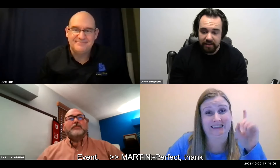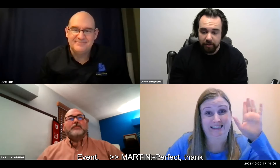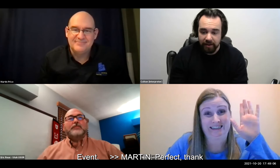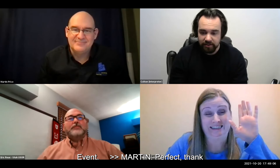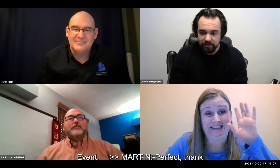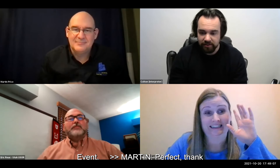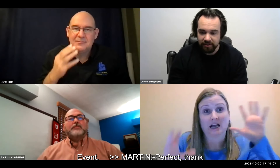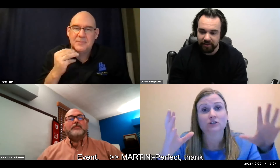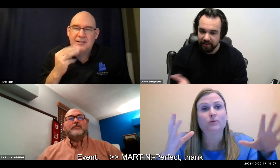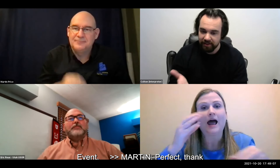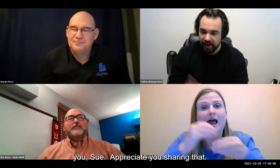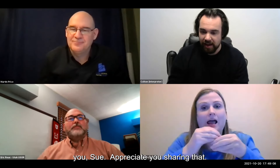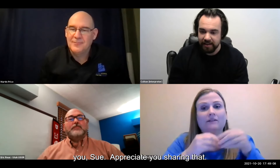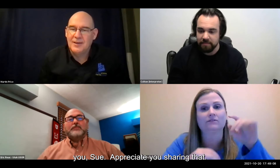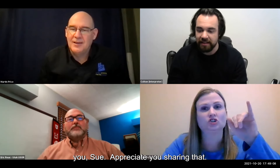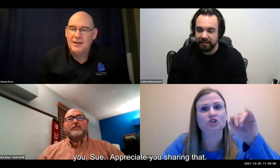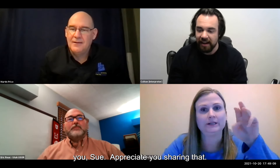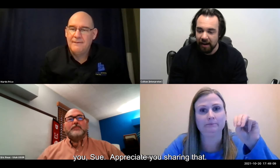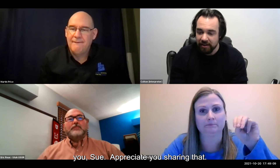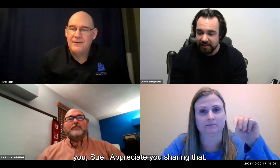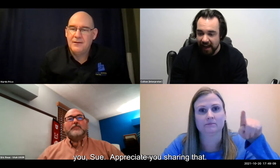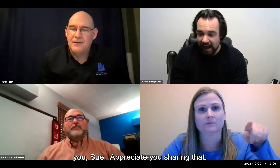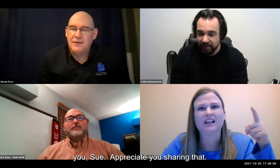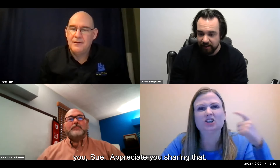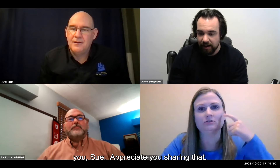All right, is anyone else? Yes, Melanie, I